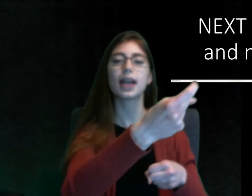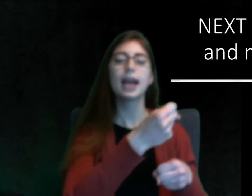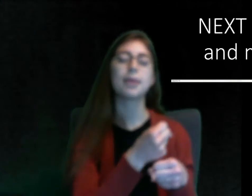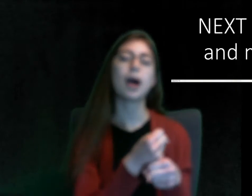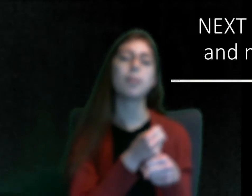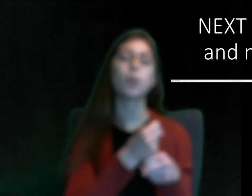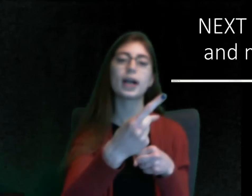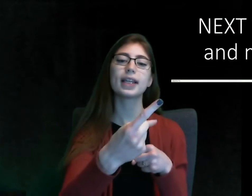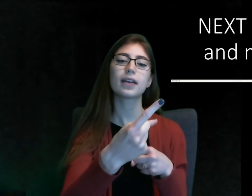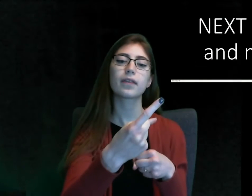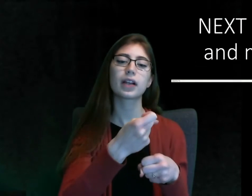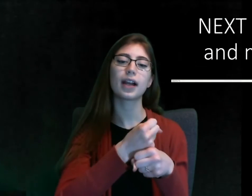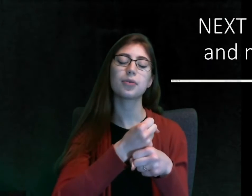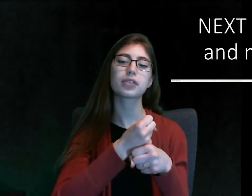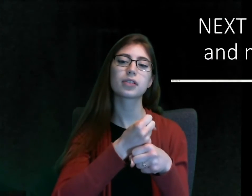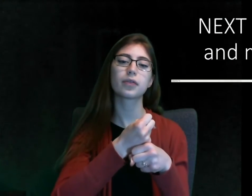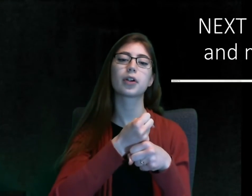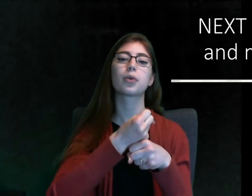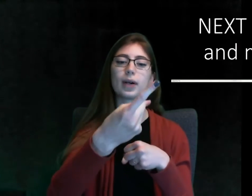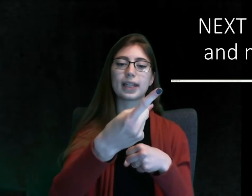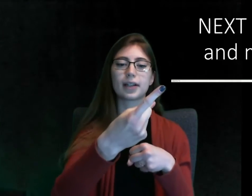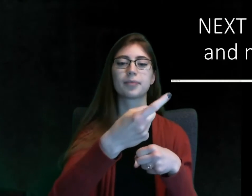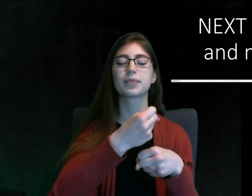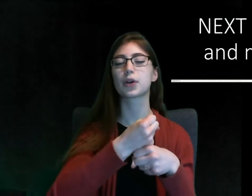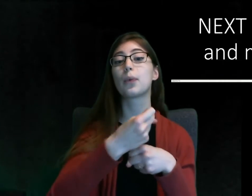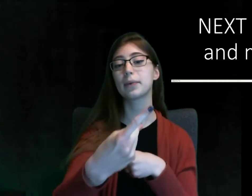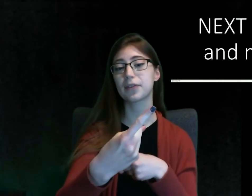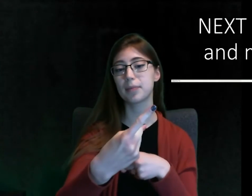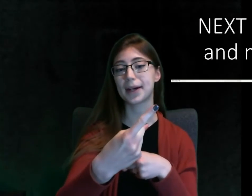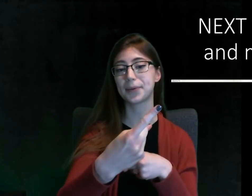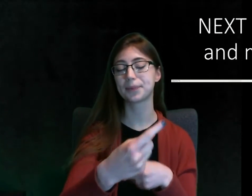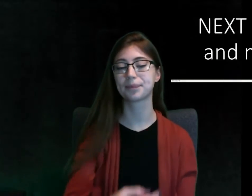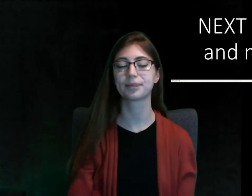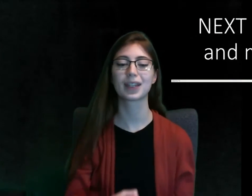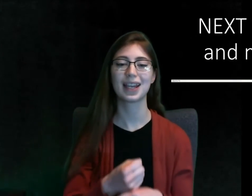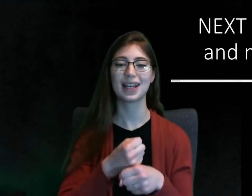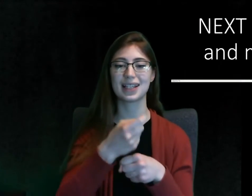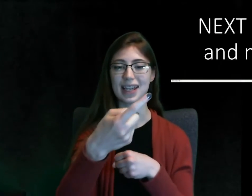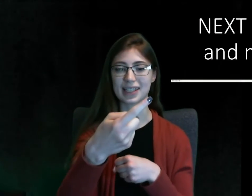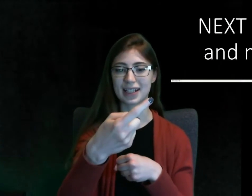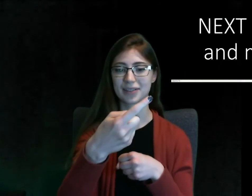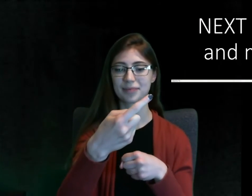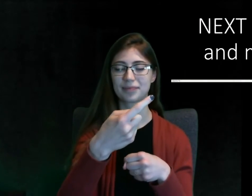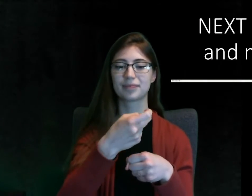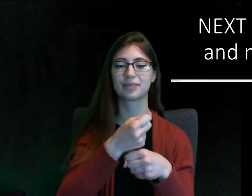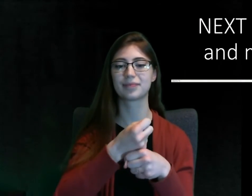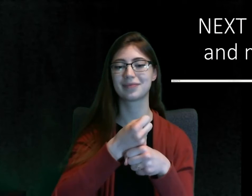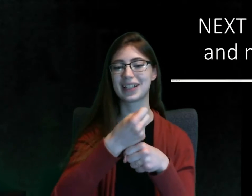and pop one finger out for 1 year. So 1 year from now, next year, next